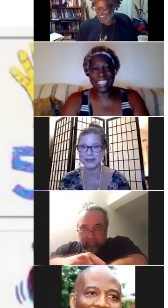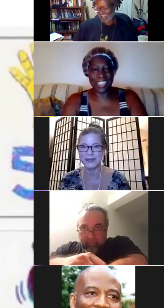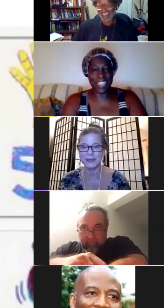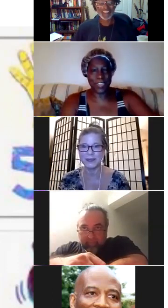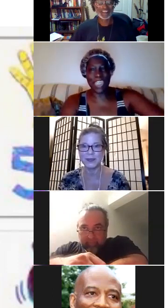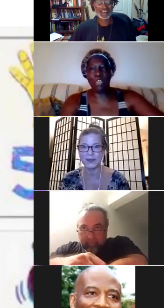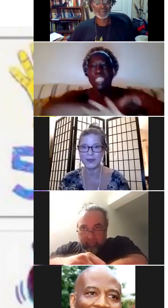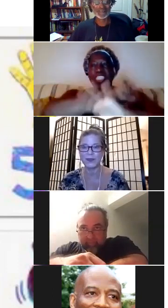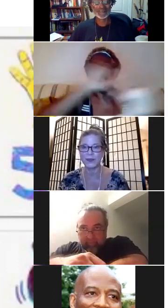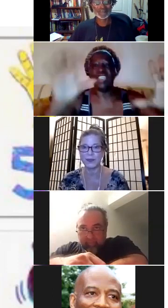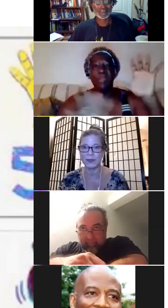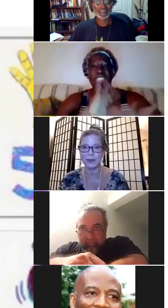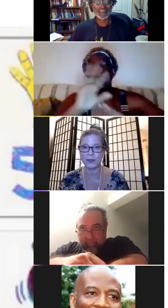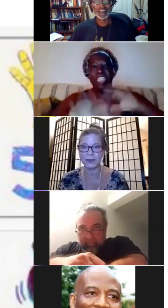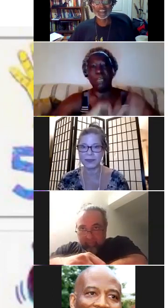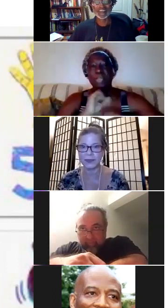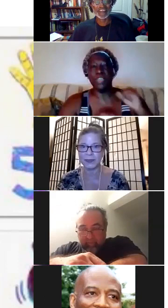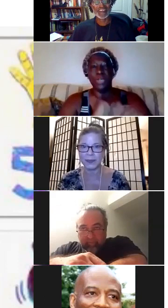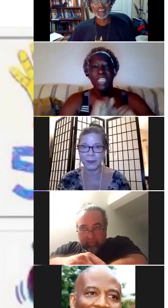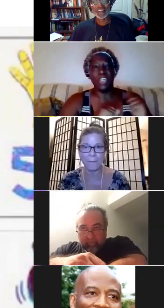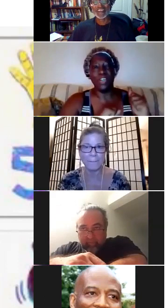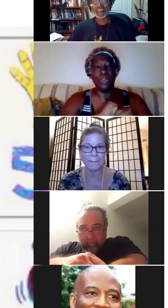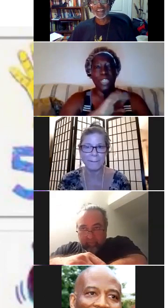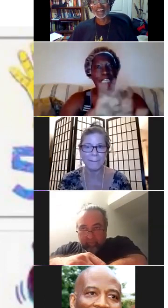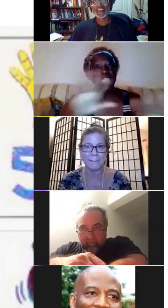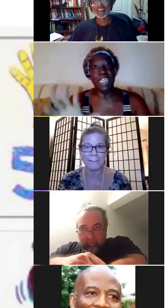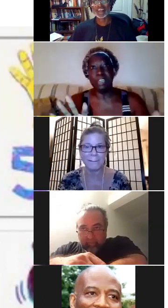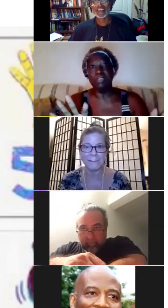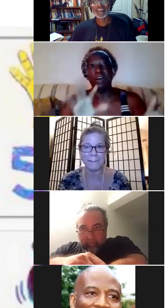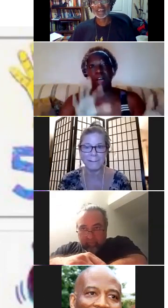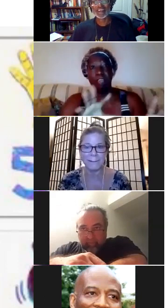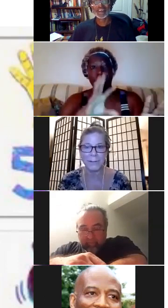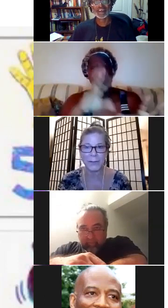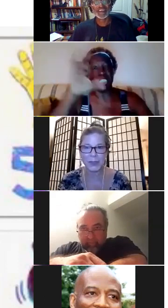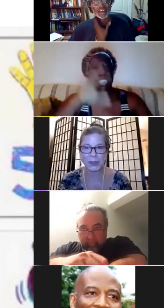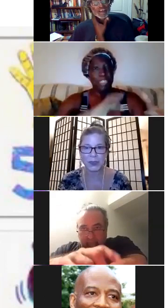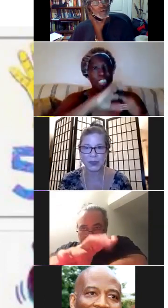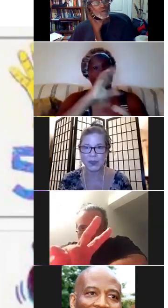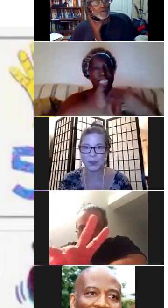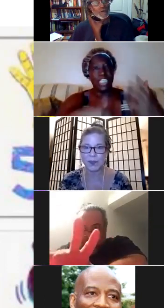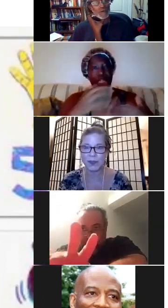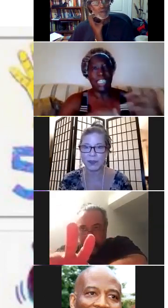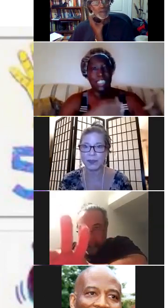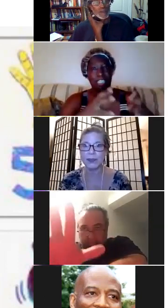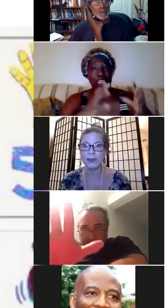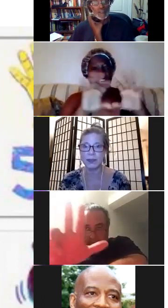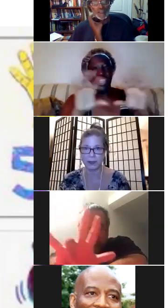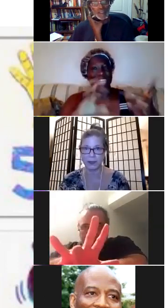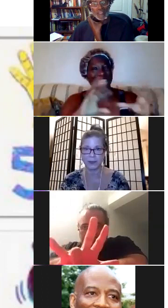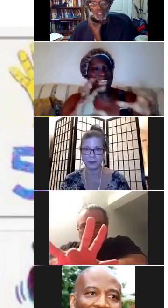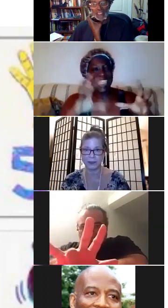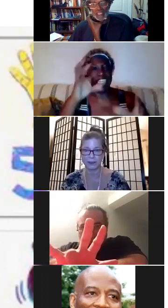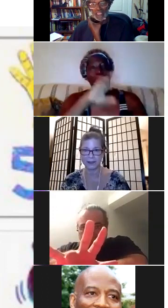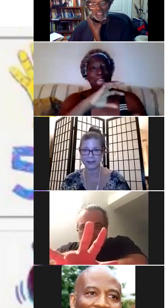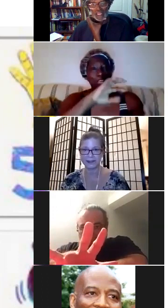Okay. So any questions on numbers? Any number you want me to go through? Because I didn't go through all of them because I'm just trying to get you guys to learn